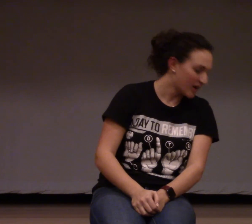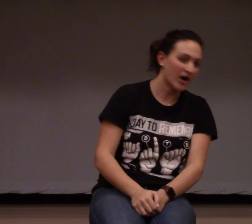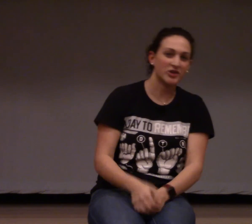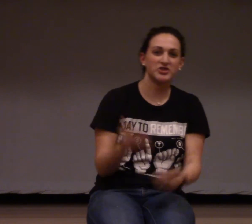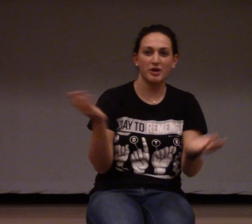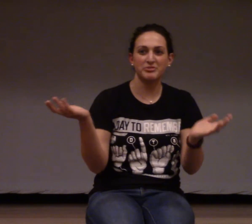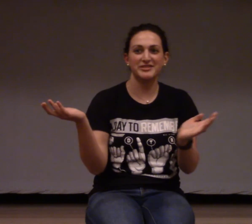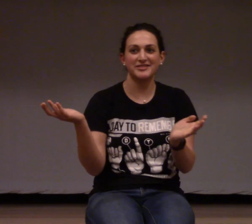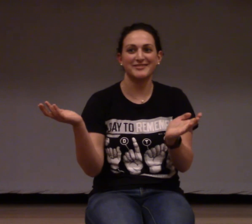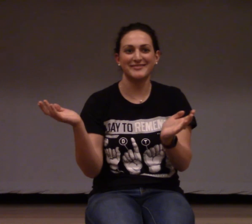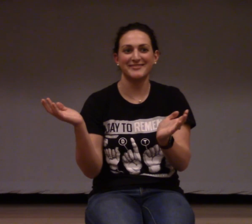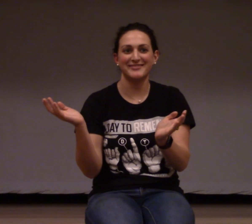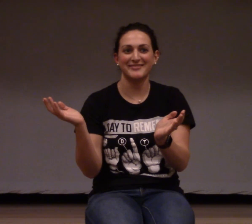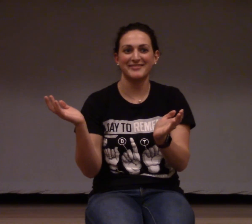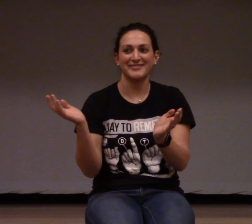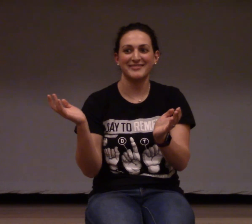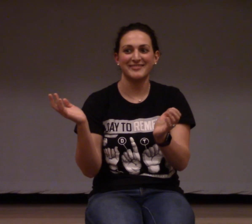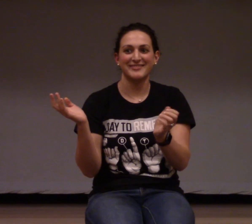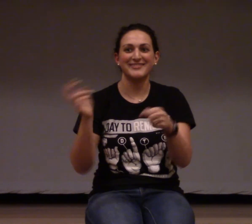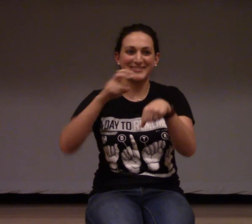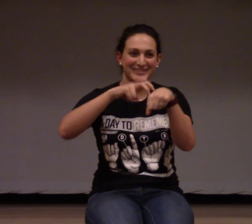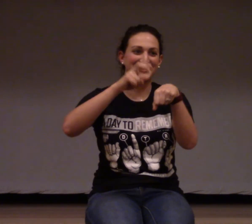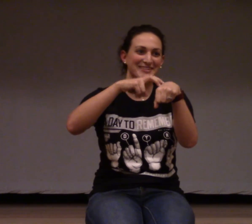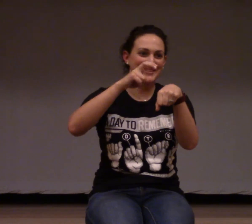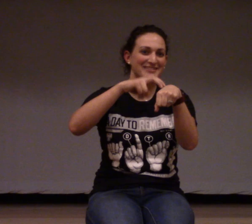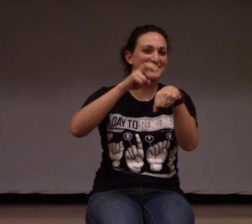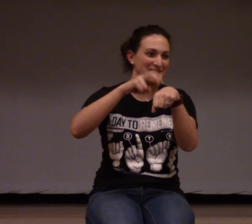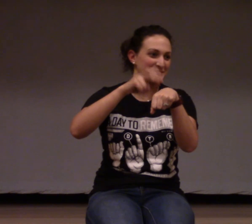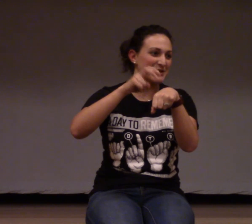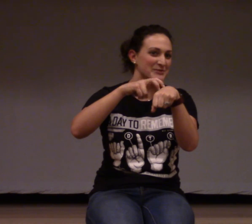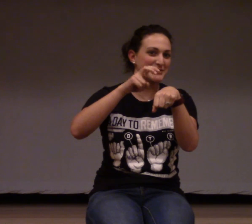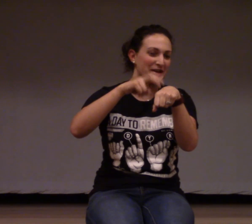pop. Chips. Good. Yep, same as potato.